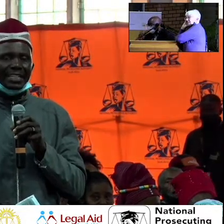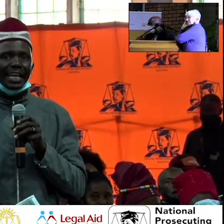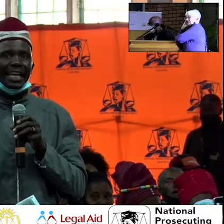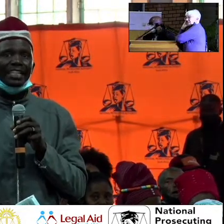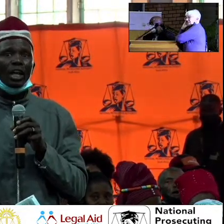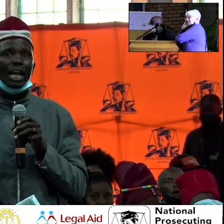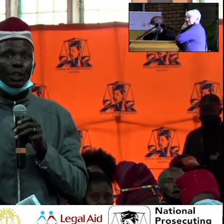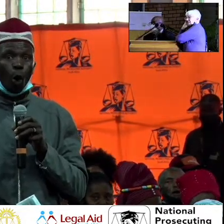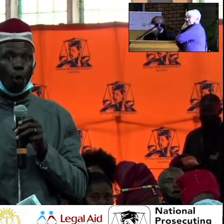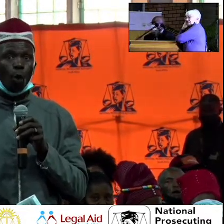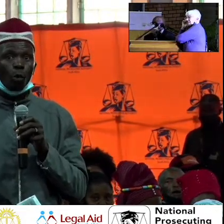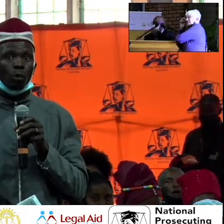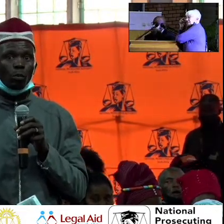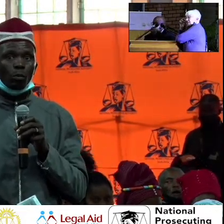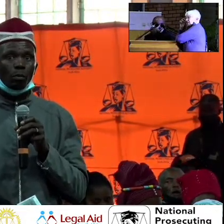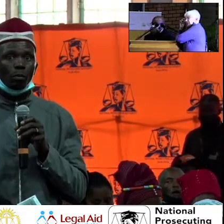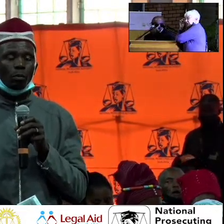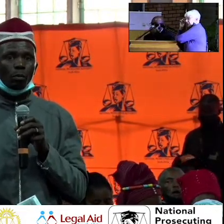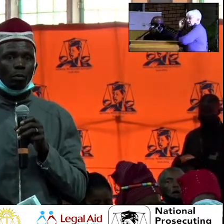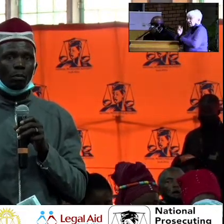This is not a joke.